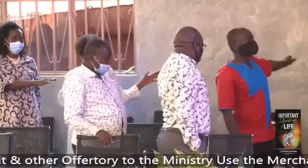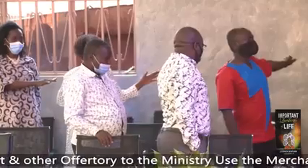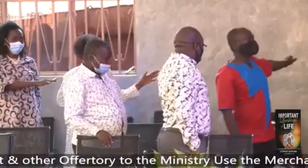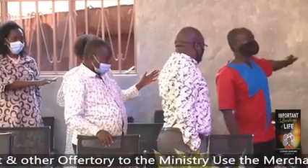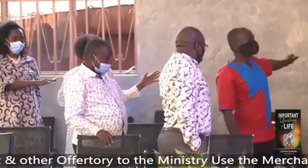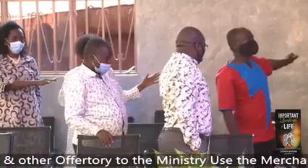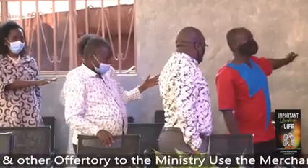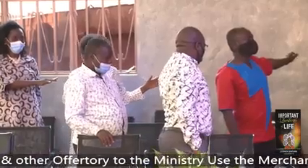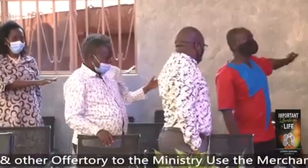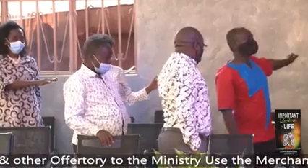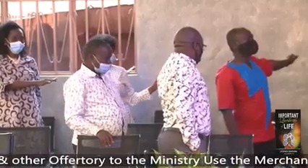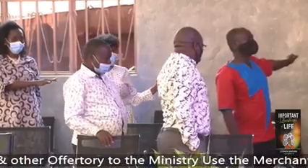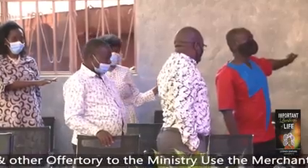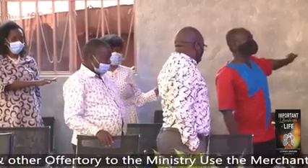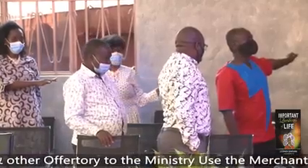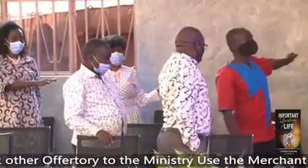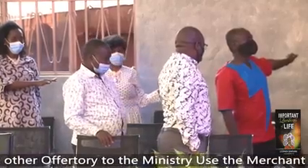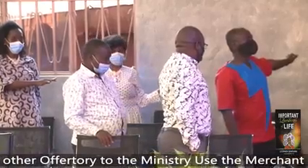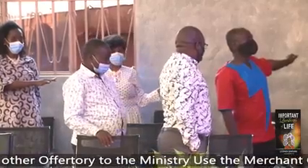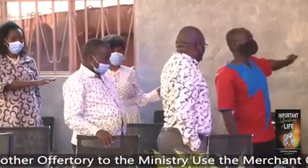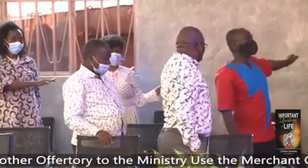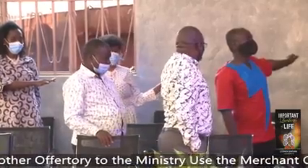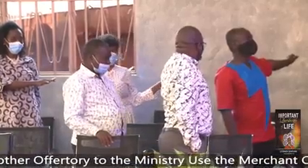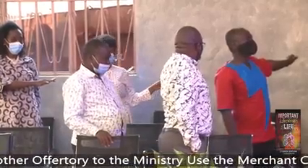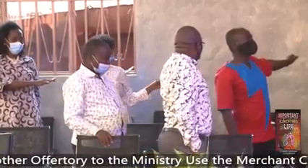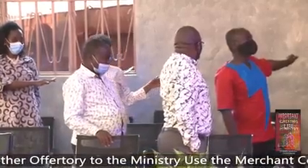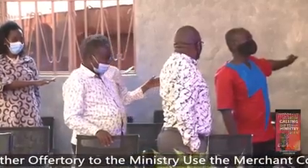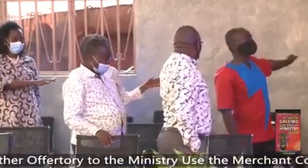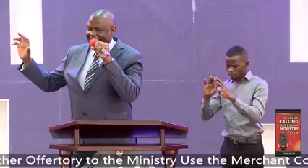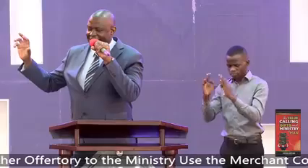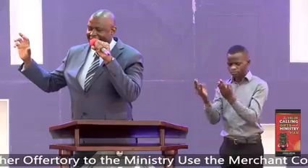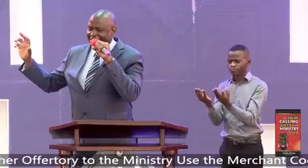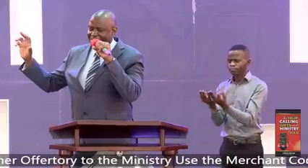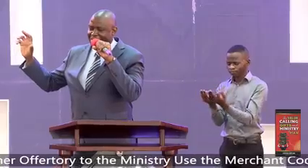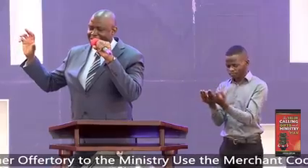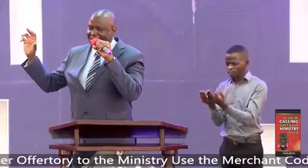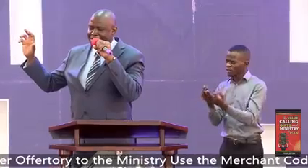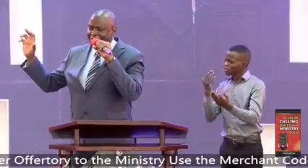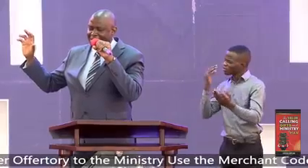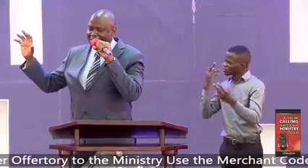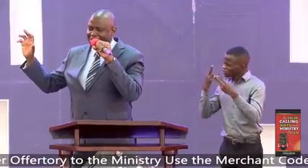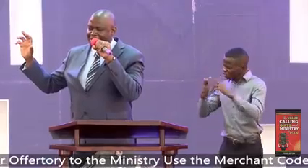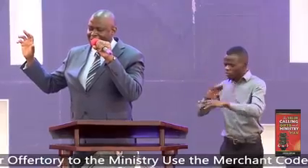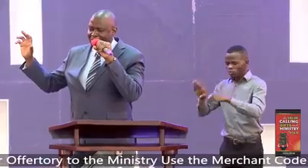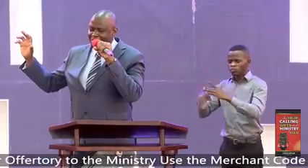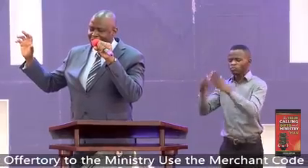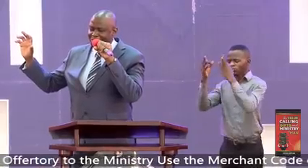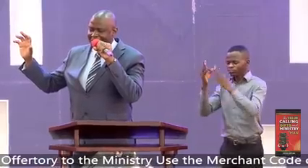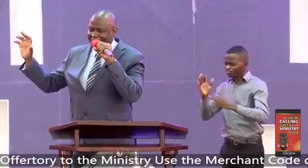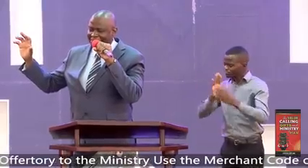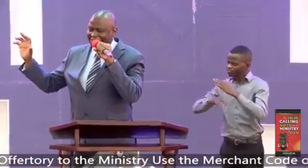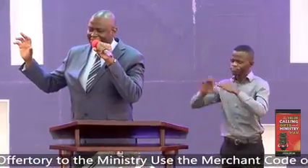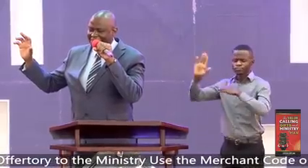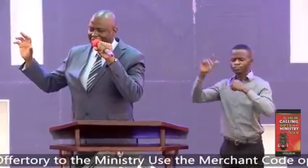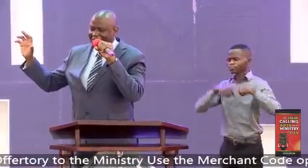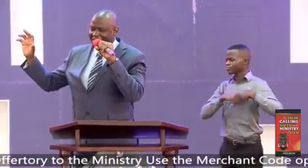yongiro kumwebulu ngurula. That may continue surrounding her. Ne family yona. And her entire family. Okutu kilizavi yonebili mutima guo kurulwe.